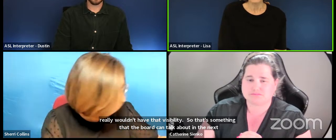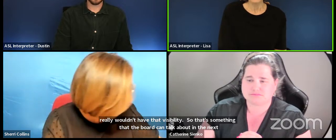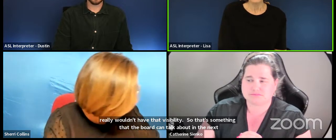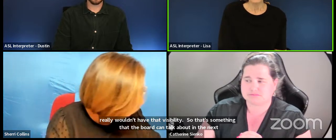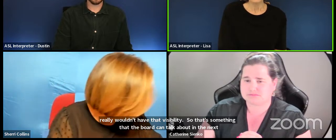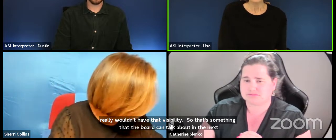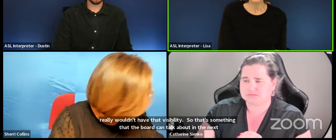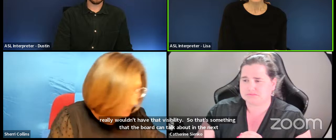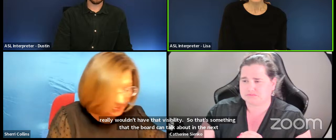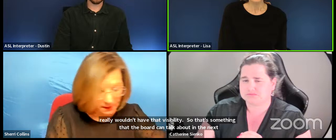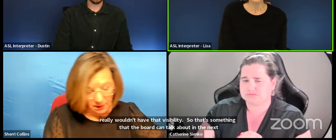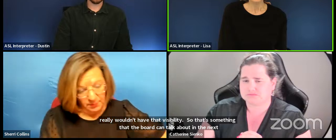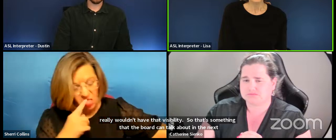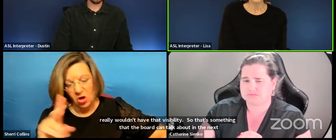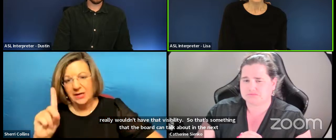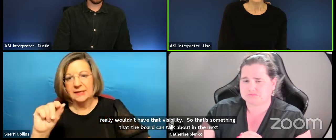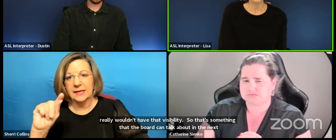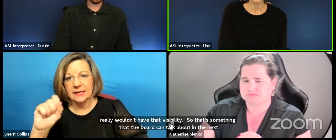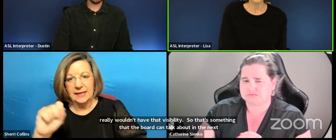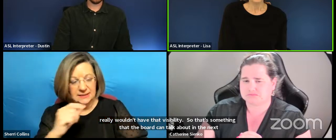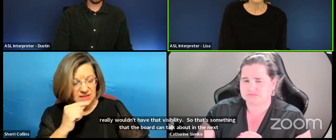back.